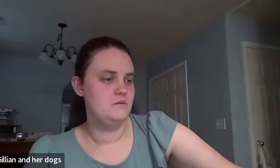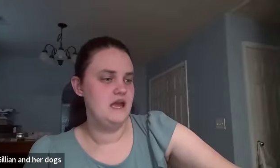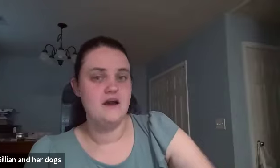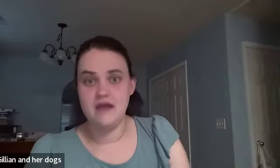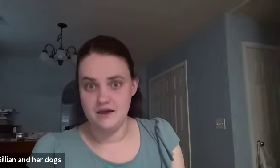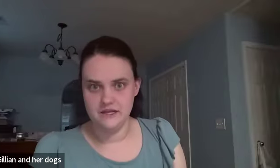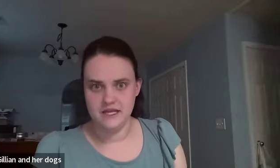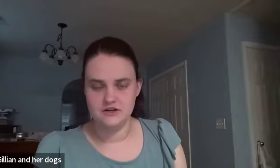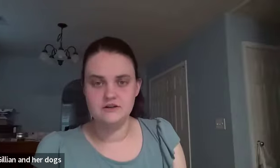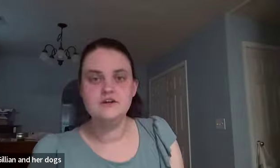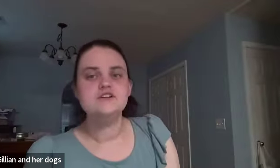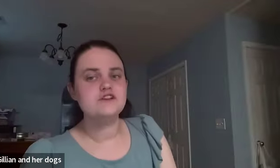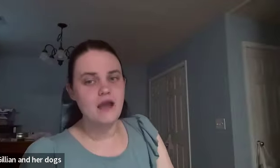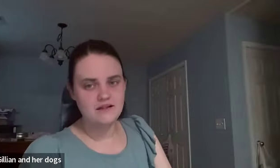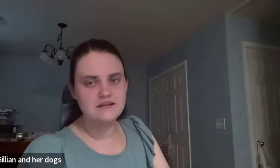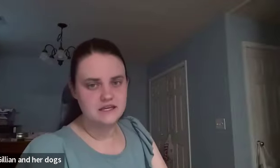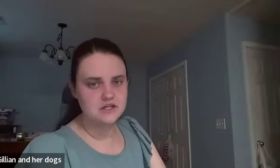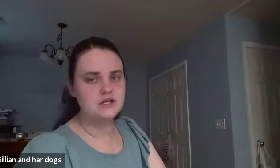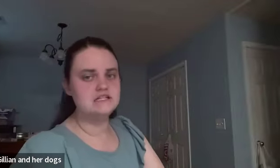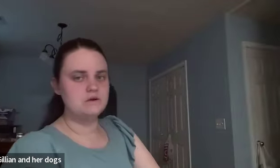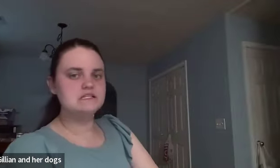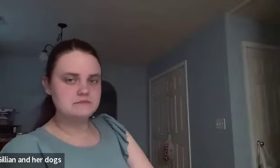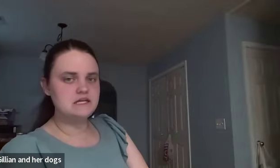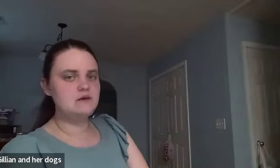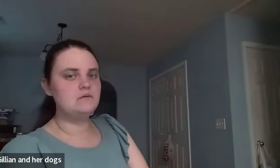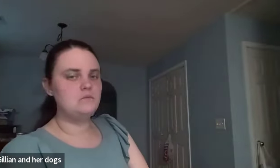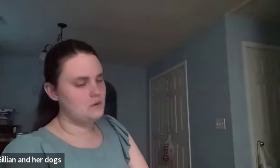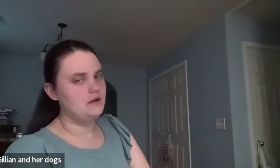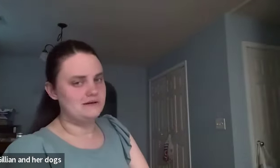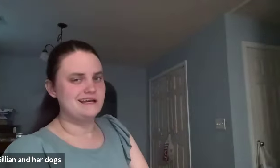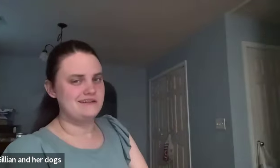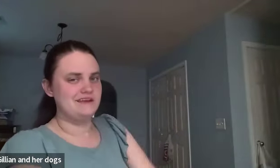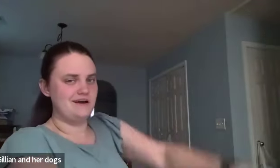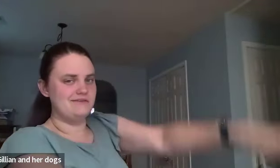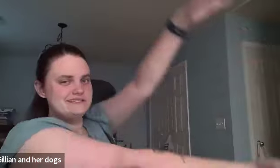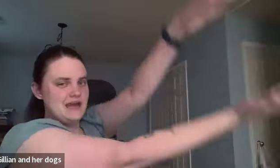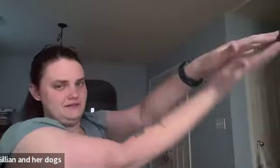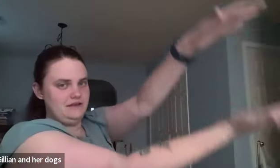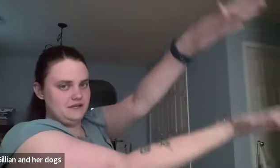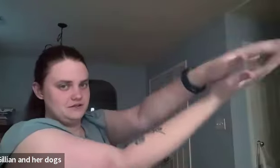Then we have alligator. So alligator is going to be what we always kind of think of as